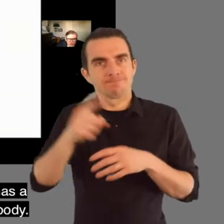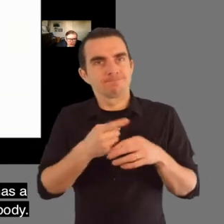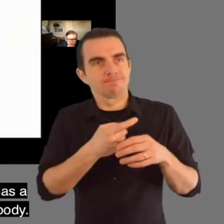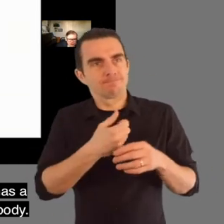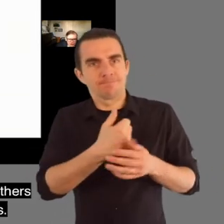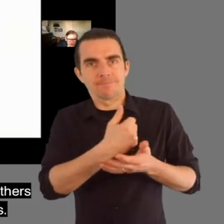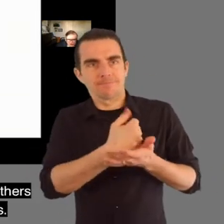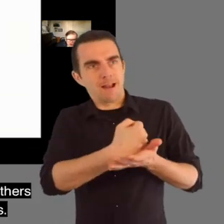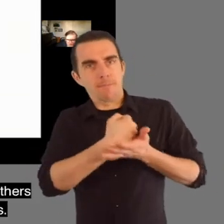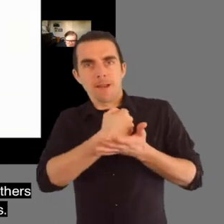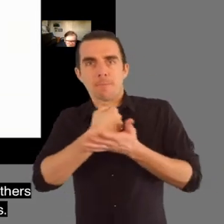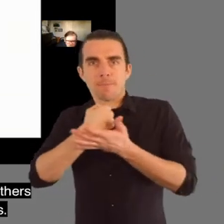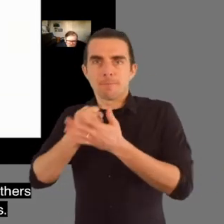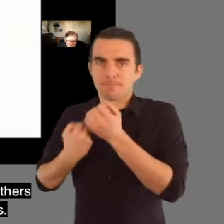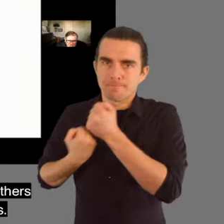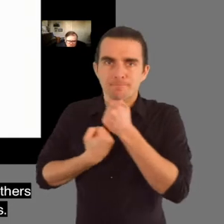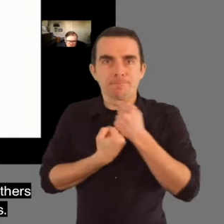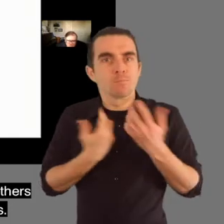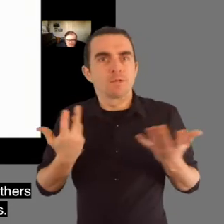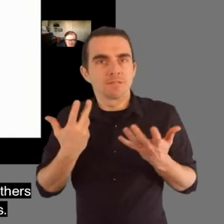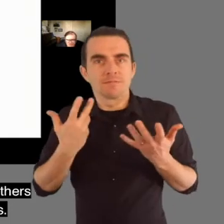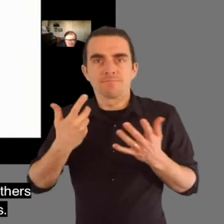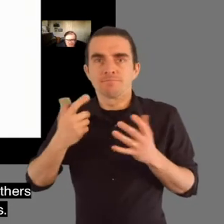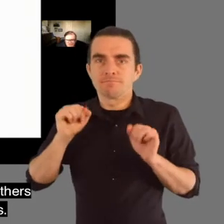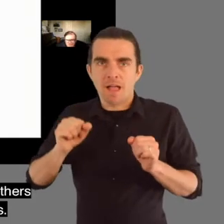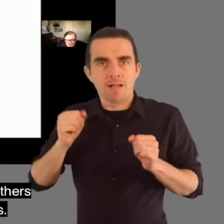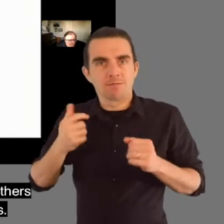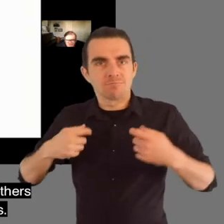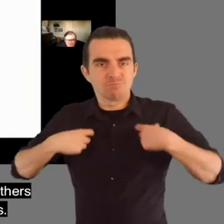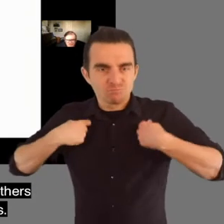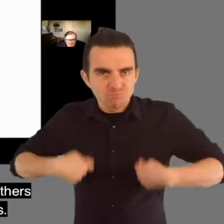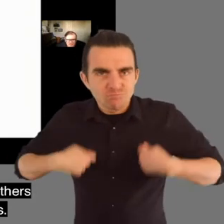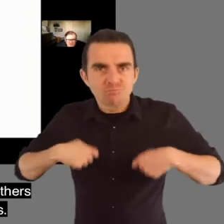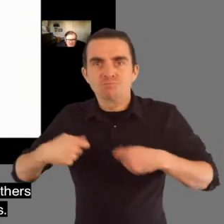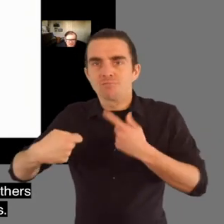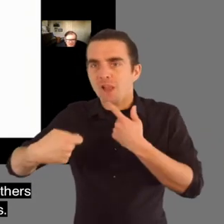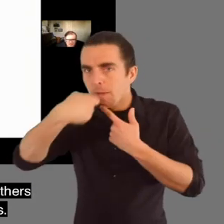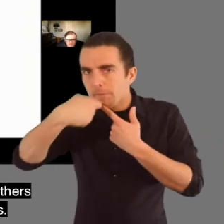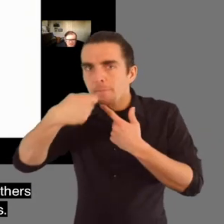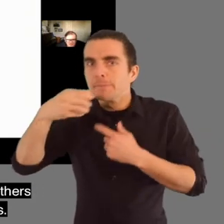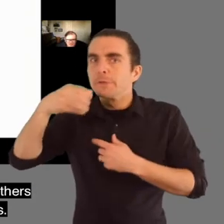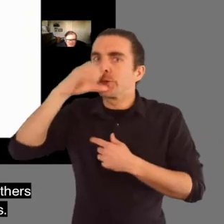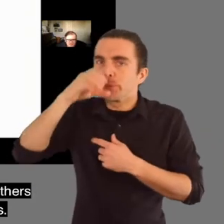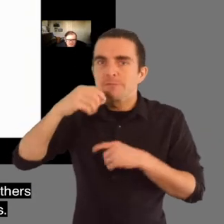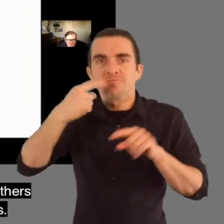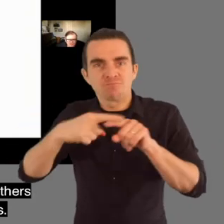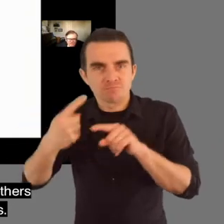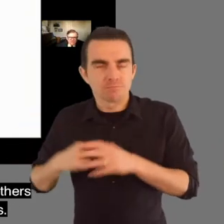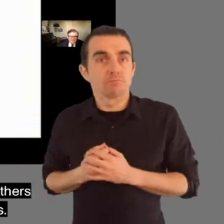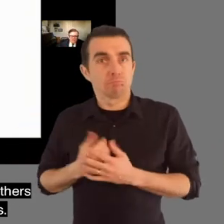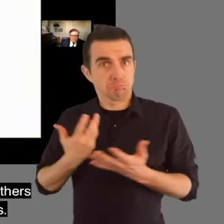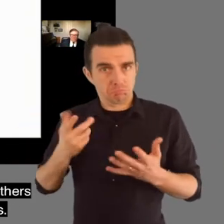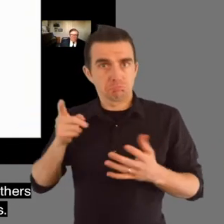whole body. It means he needs help from others for all of his daily activities.